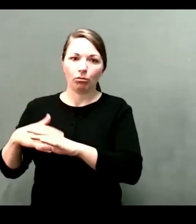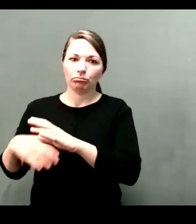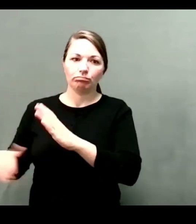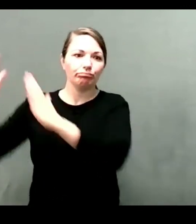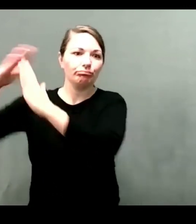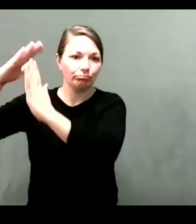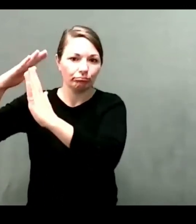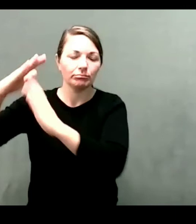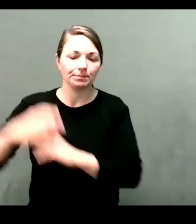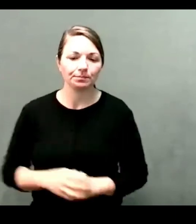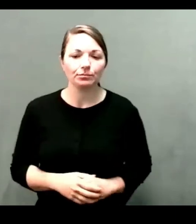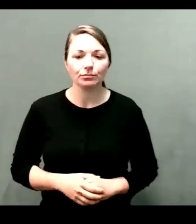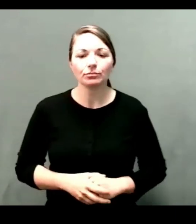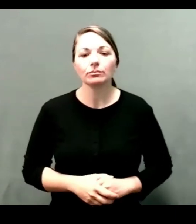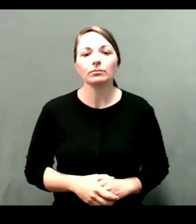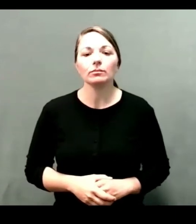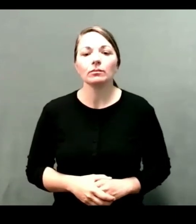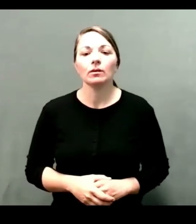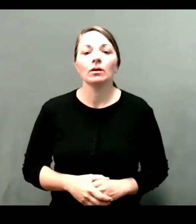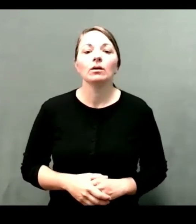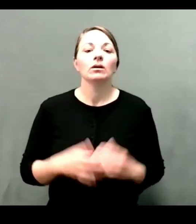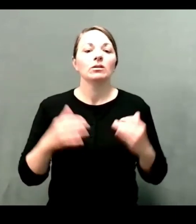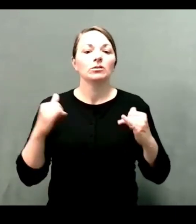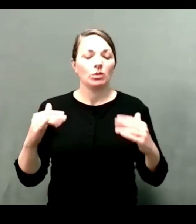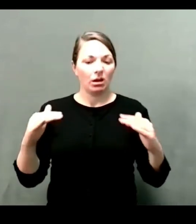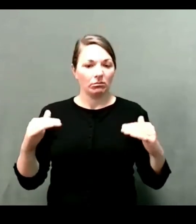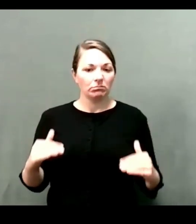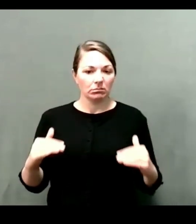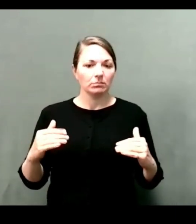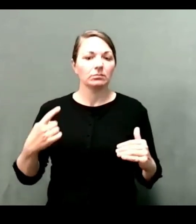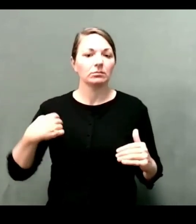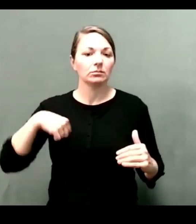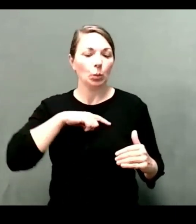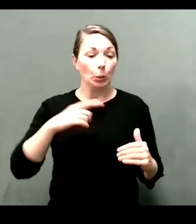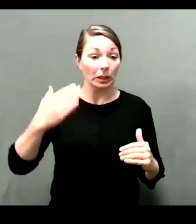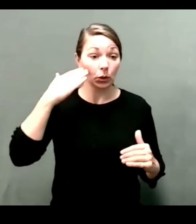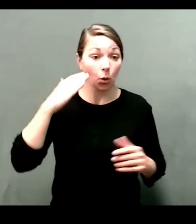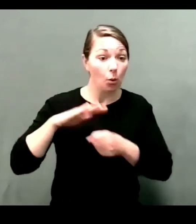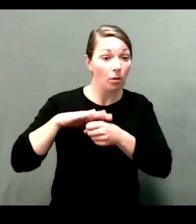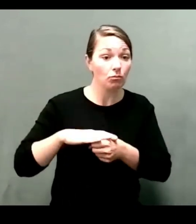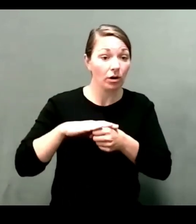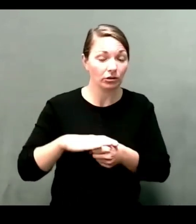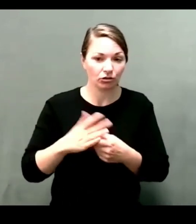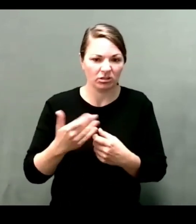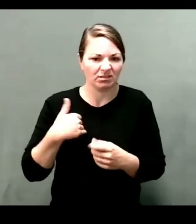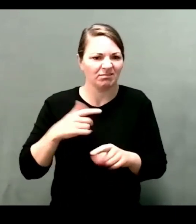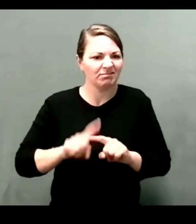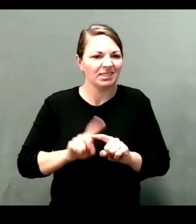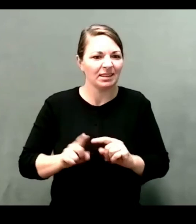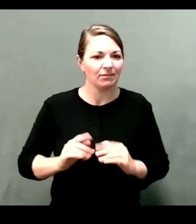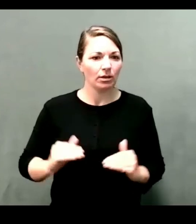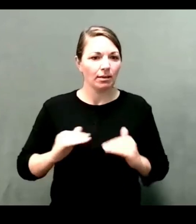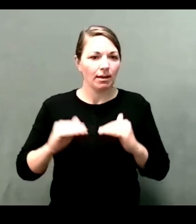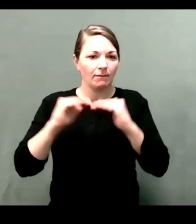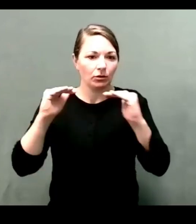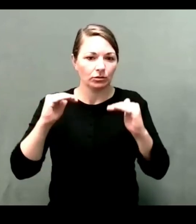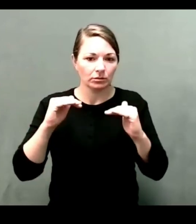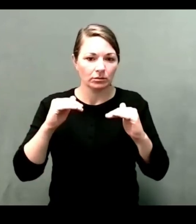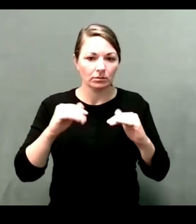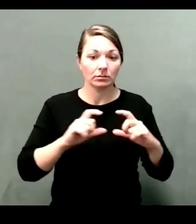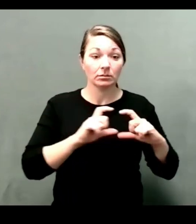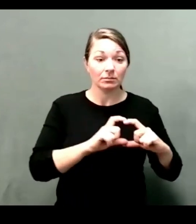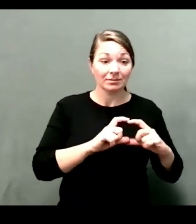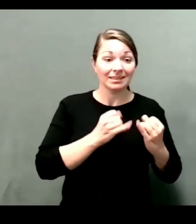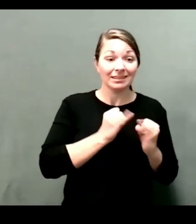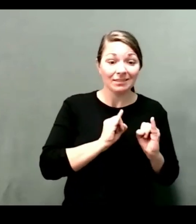set up to help you kind of conceptualize the fact that we know oppression is present at multiple different levels, right? So we have the individual,